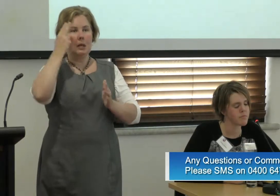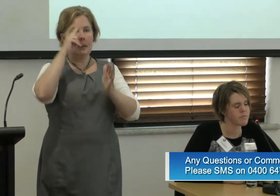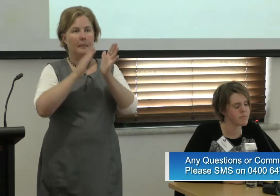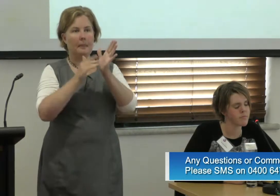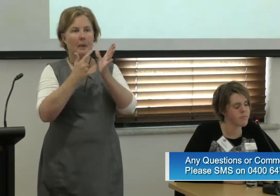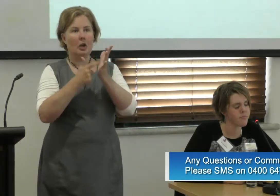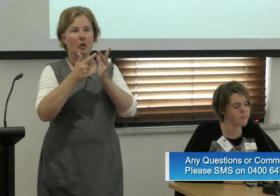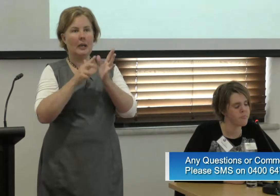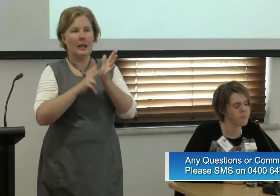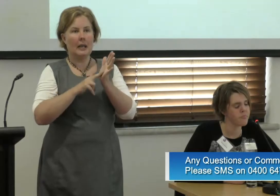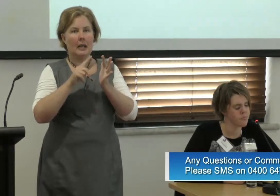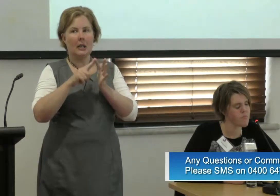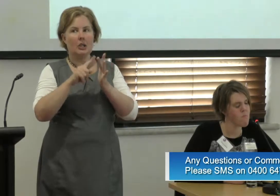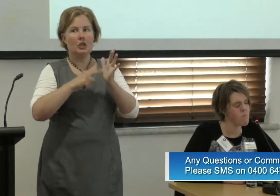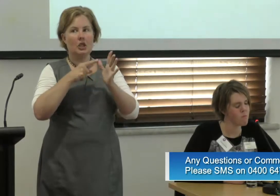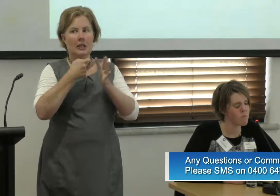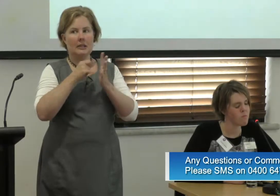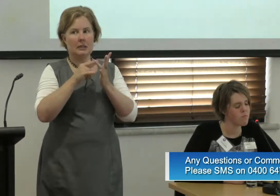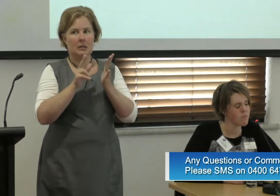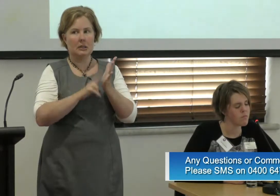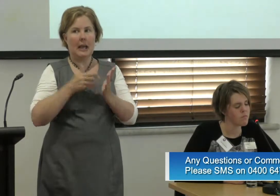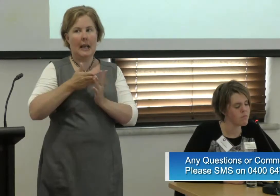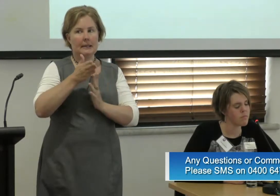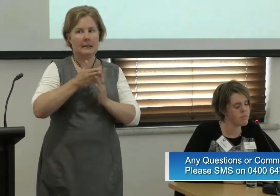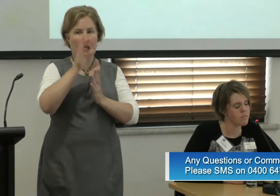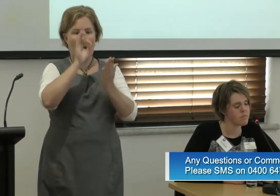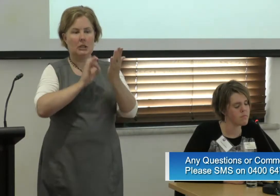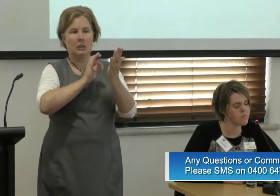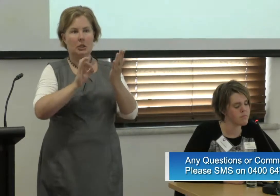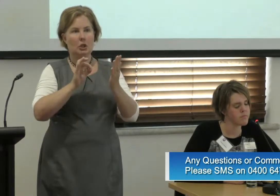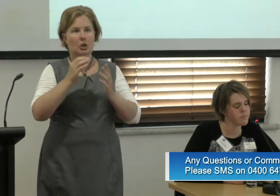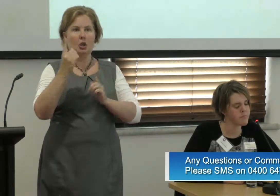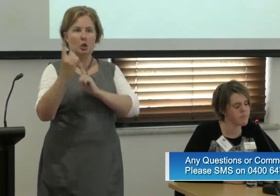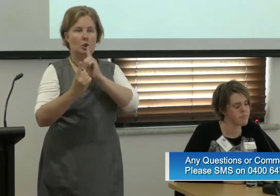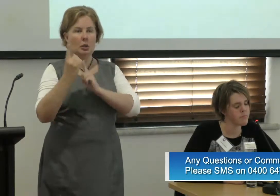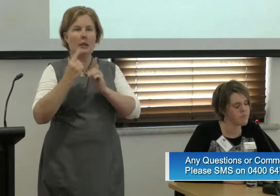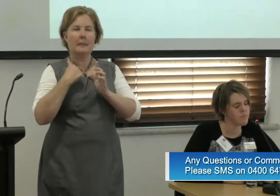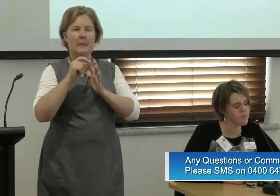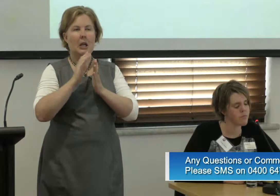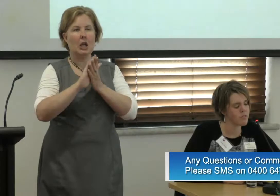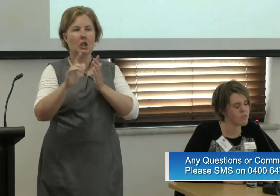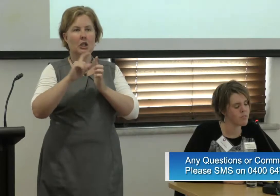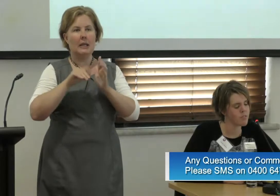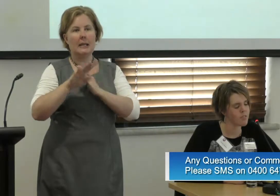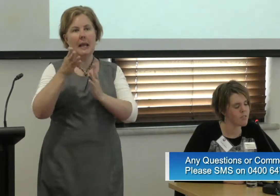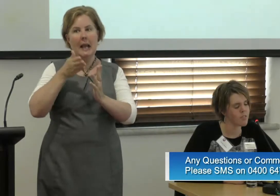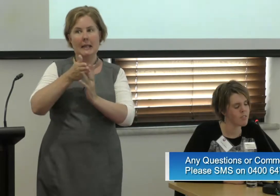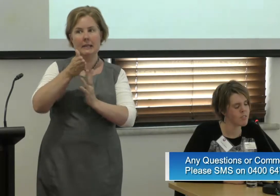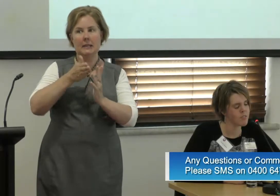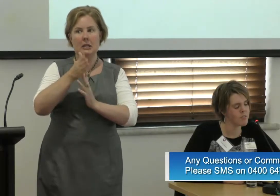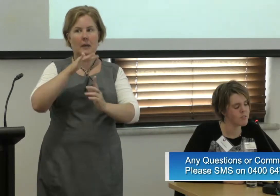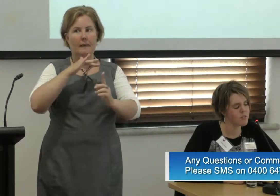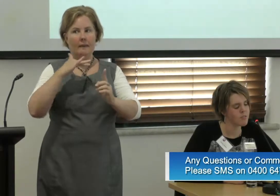architect, planner and access consultant, but I'm also doing a PhD in accessibility in the built environment. But I'm also working now with Melbourne University